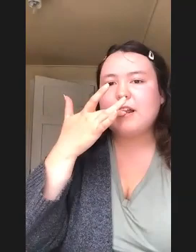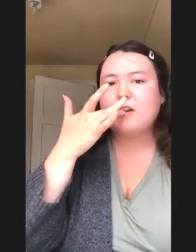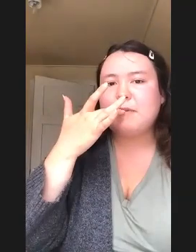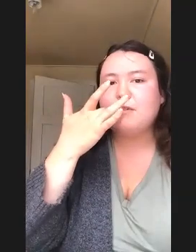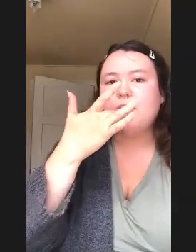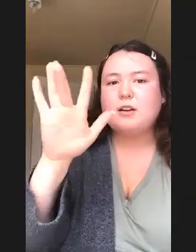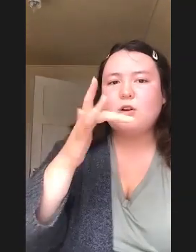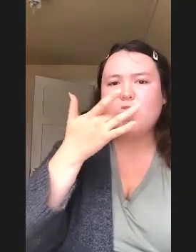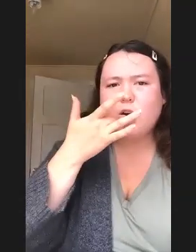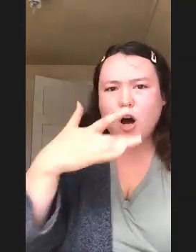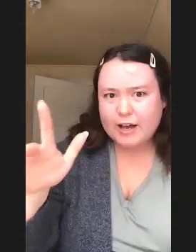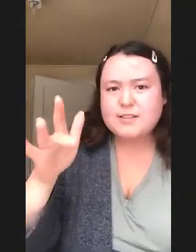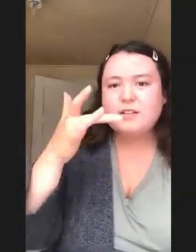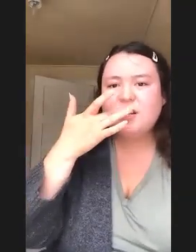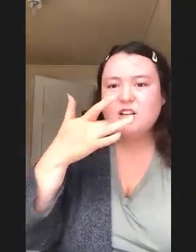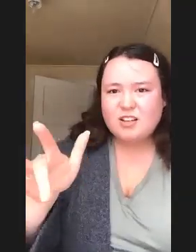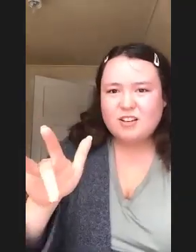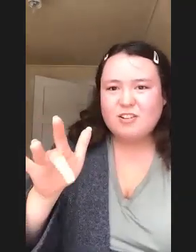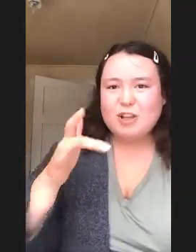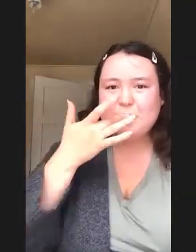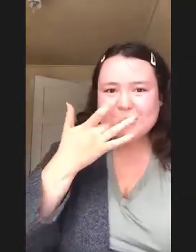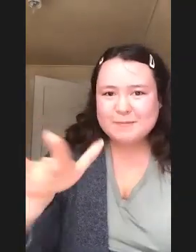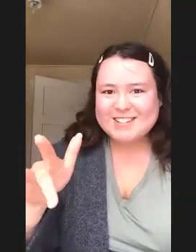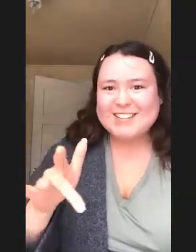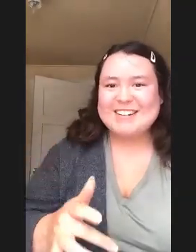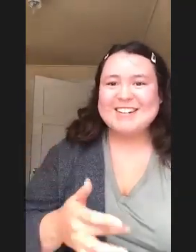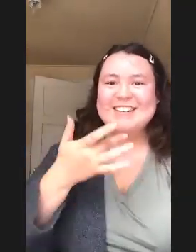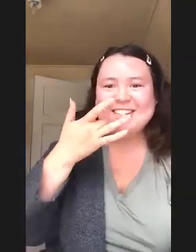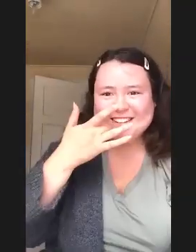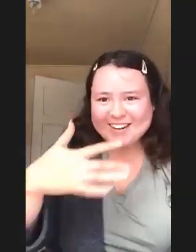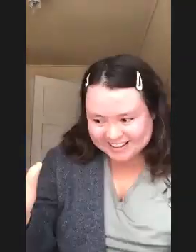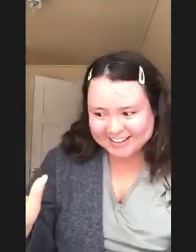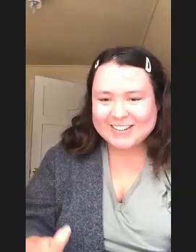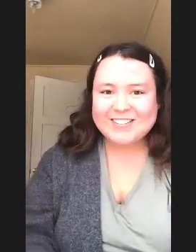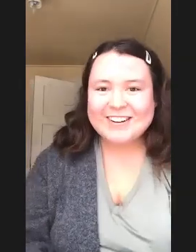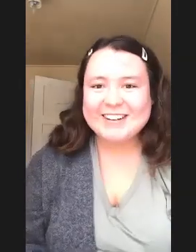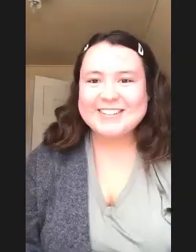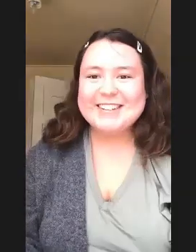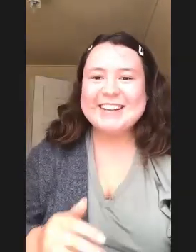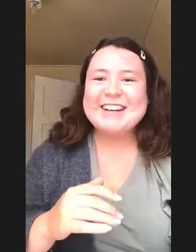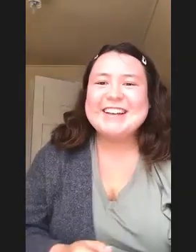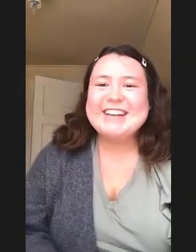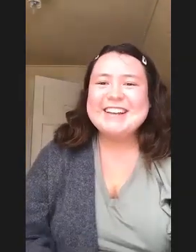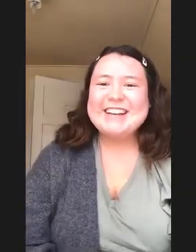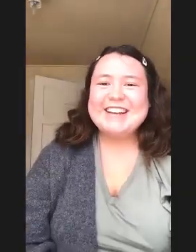at your mouth and then go like hot. Really put expression there. Hot. Oh gosh. And